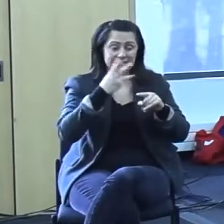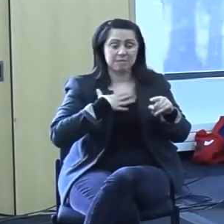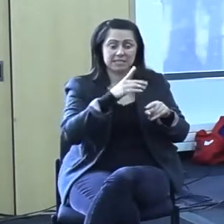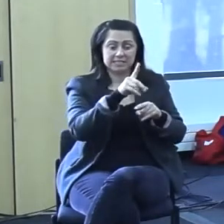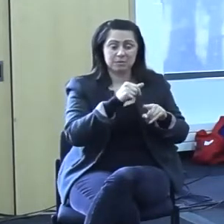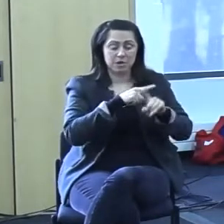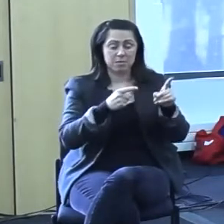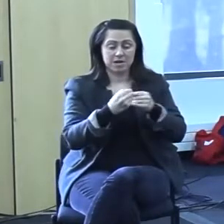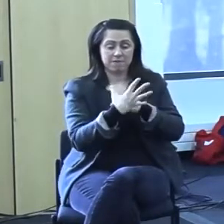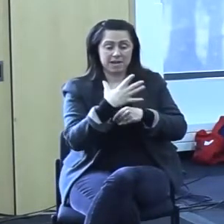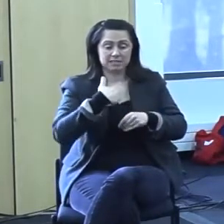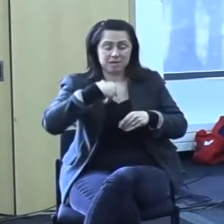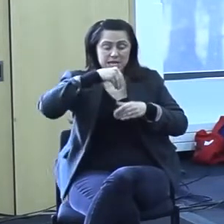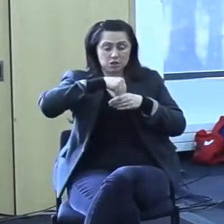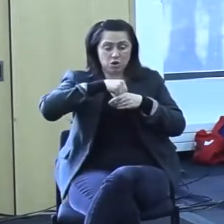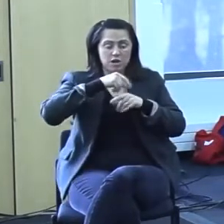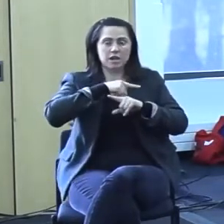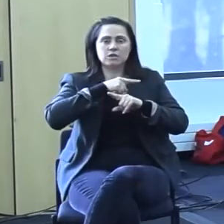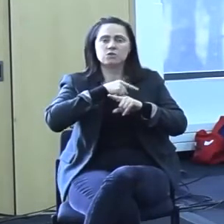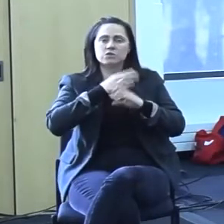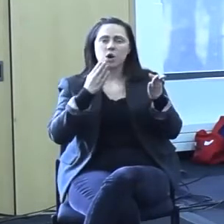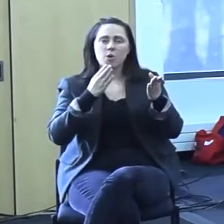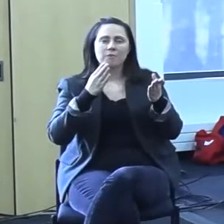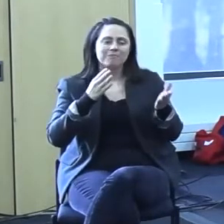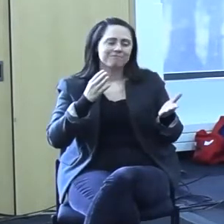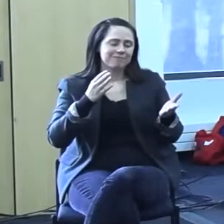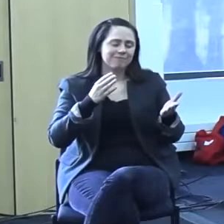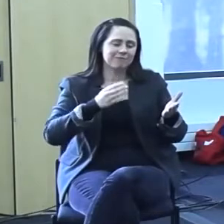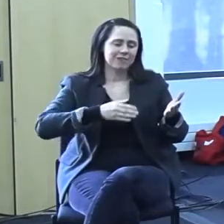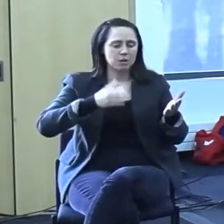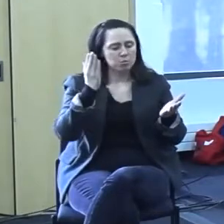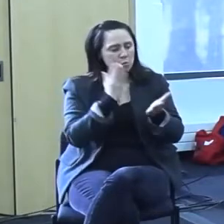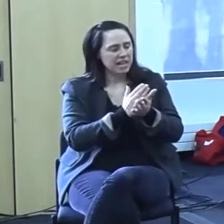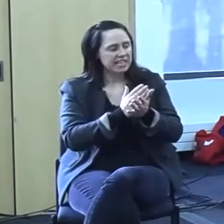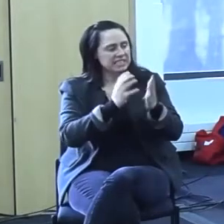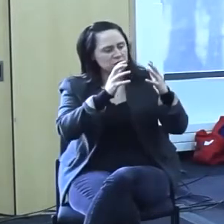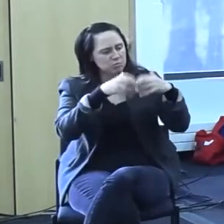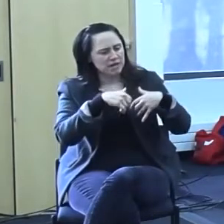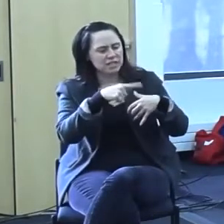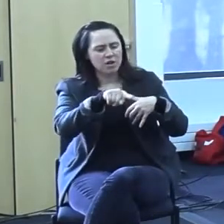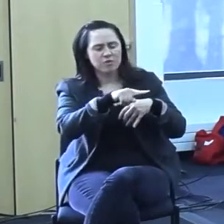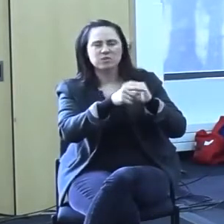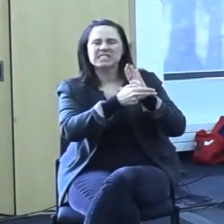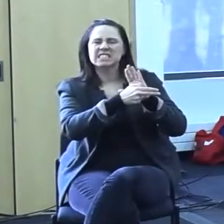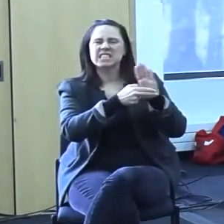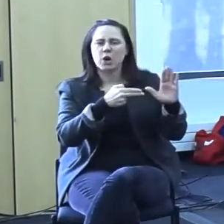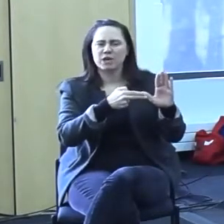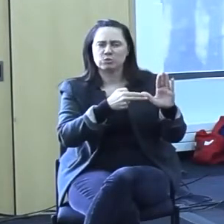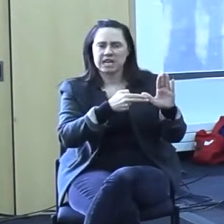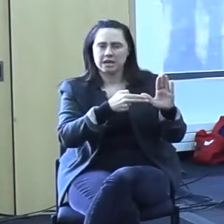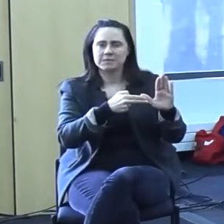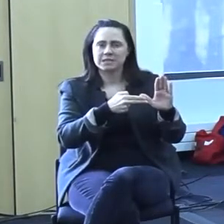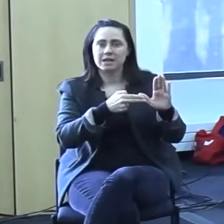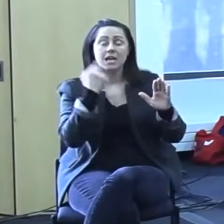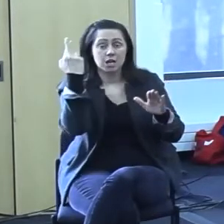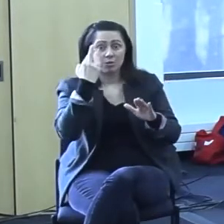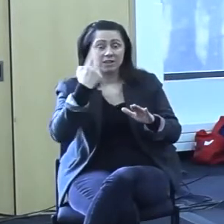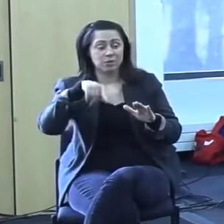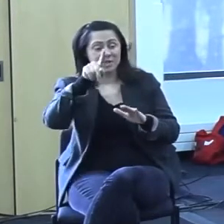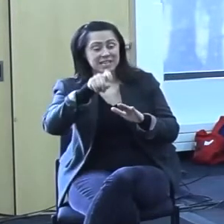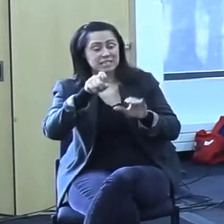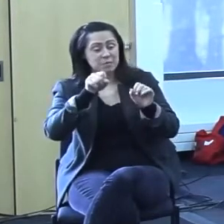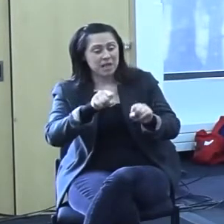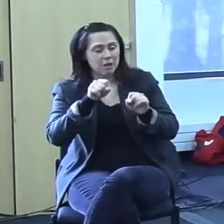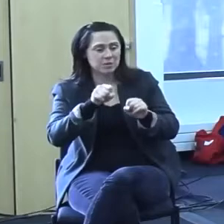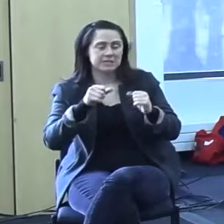think that just breaking down those stereotypes and everything and realizing that, yeah, like we need to be able